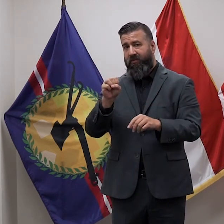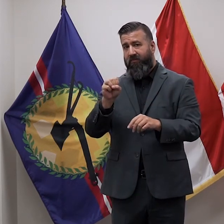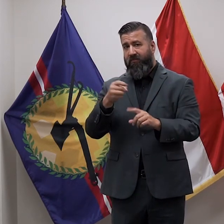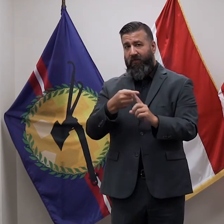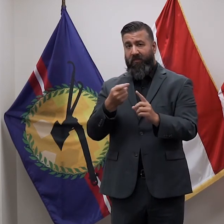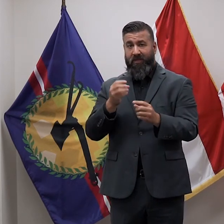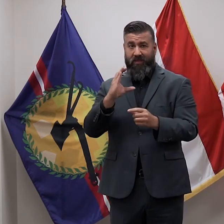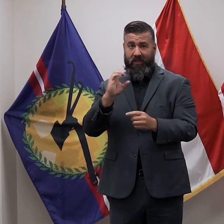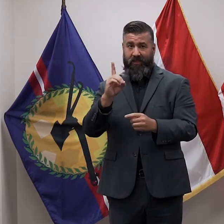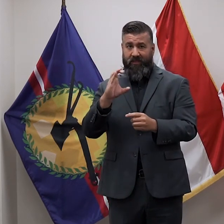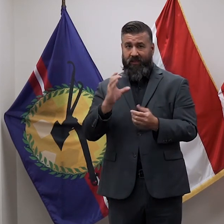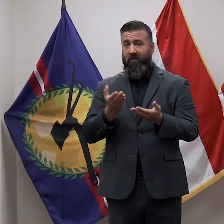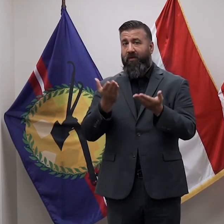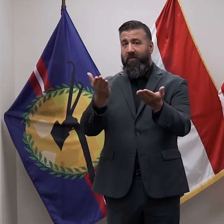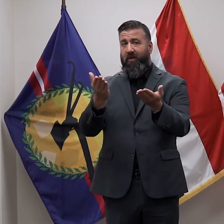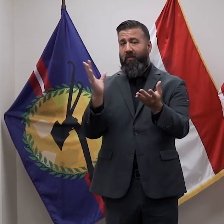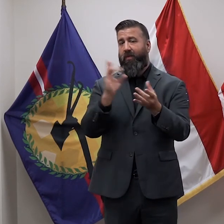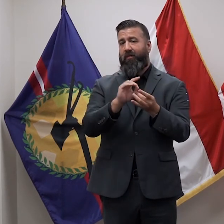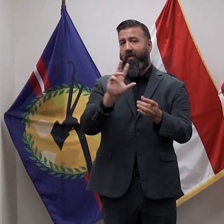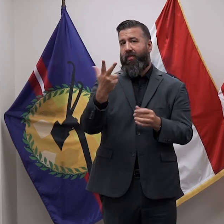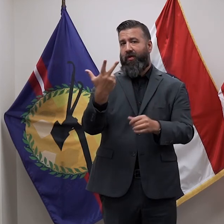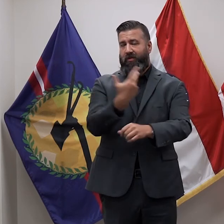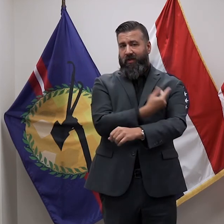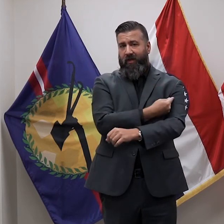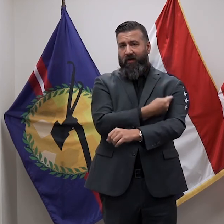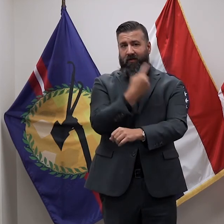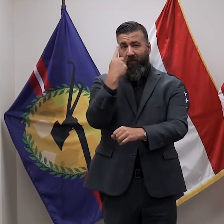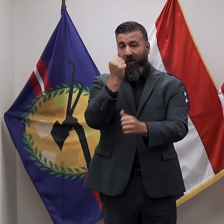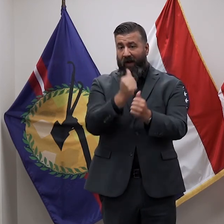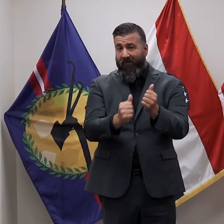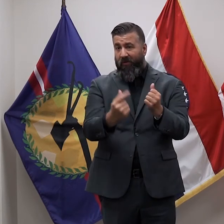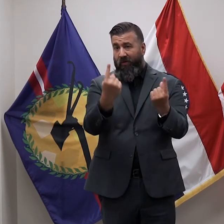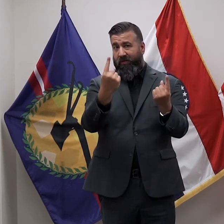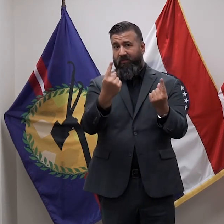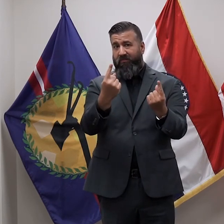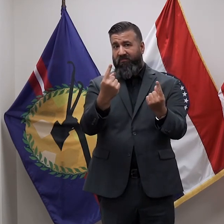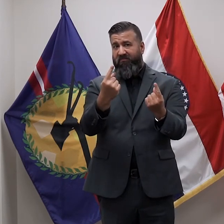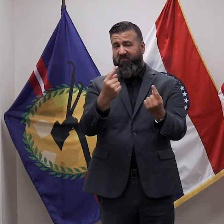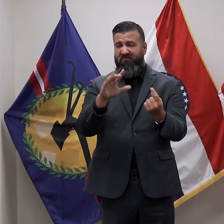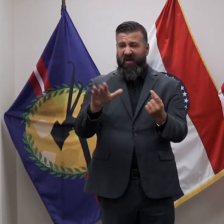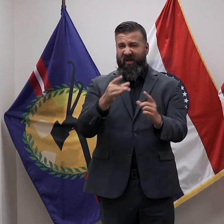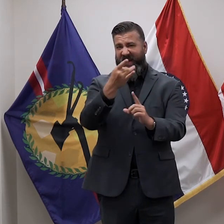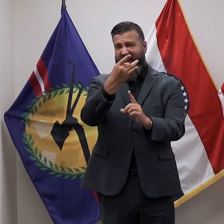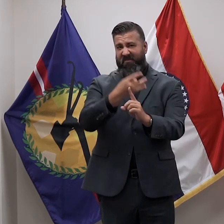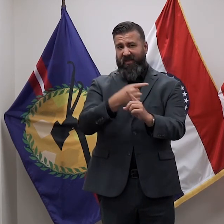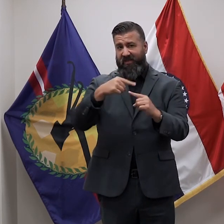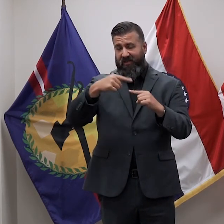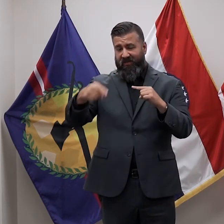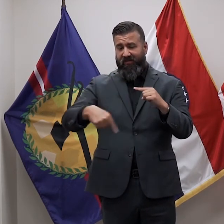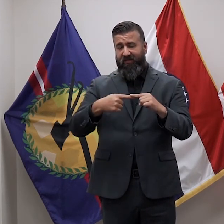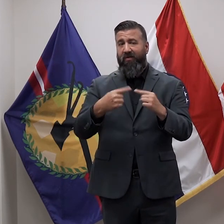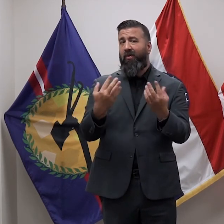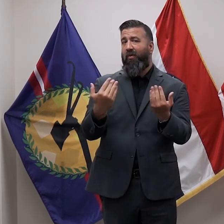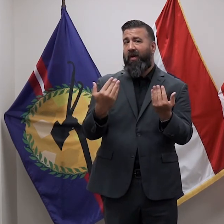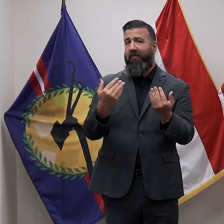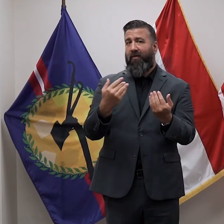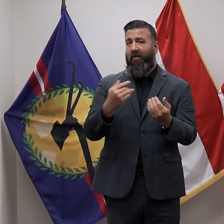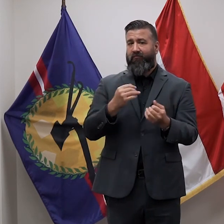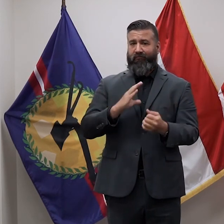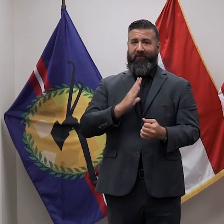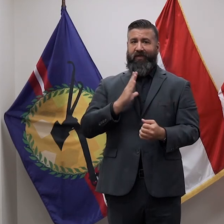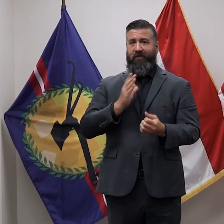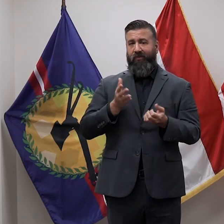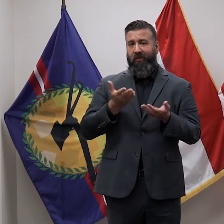may come out soon on a third dose booster shot for everyone at kind of an 8-month cycle. So we are waiting for those official recommendations,